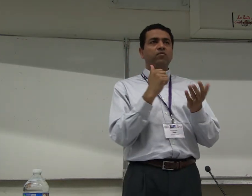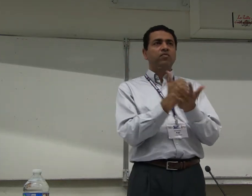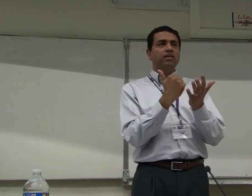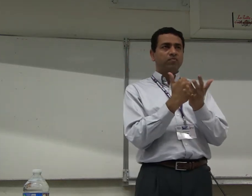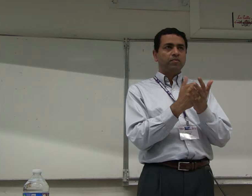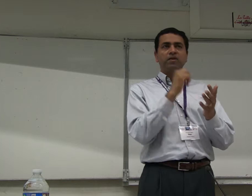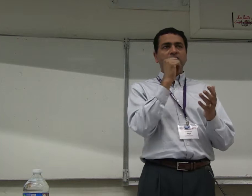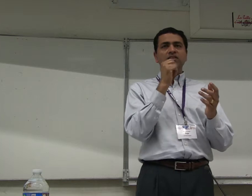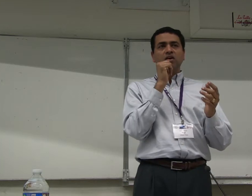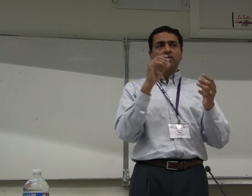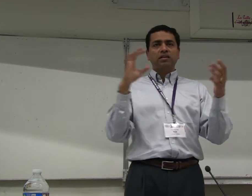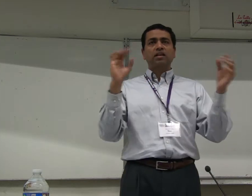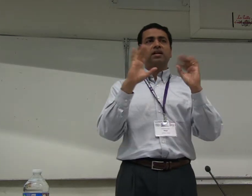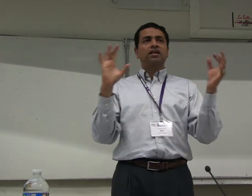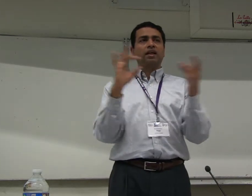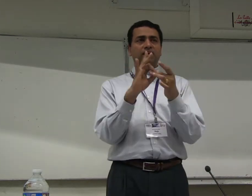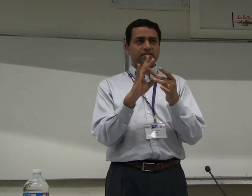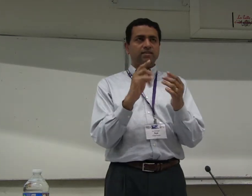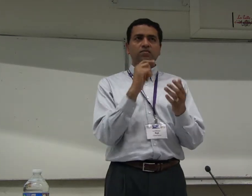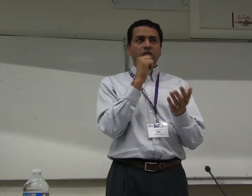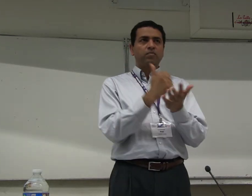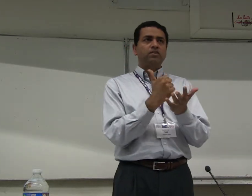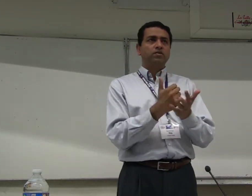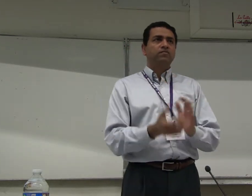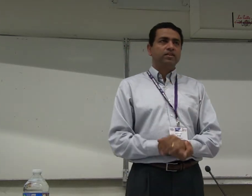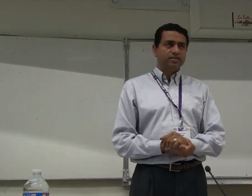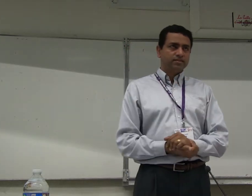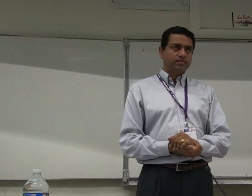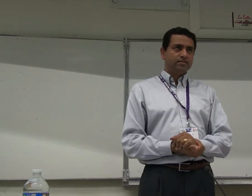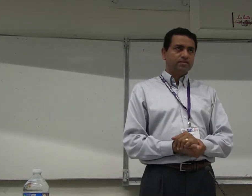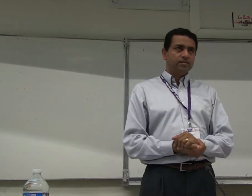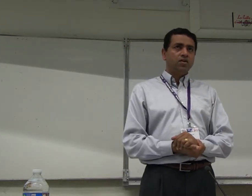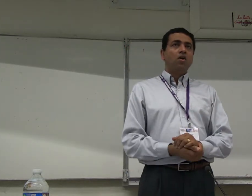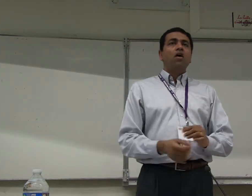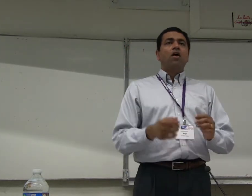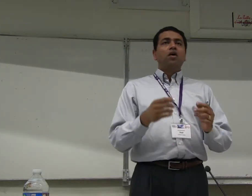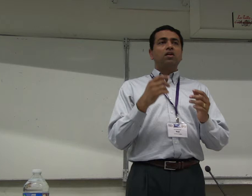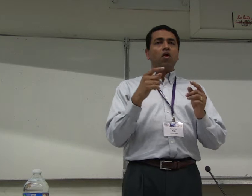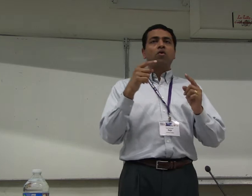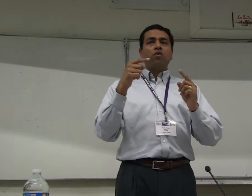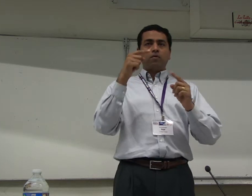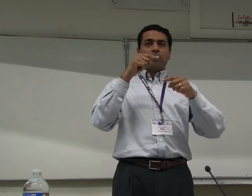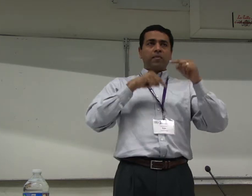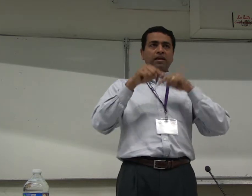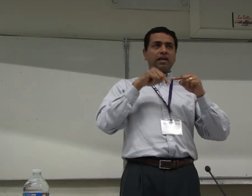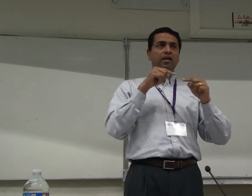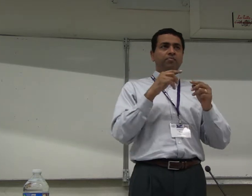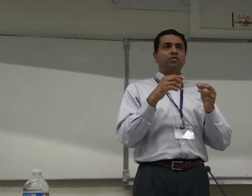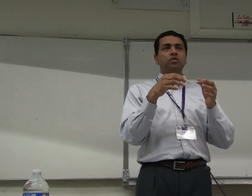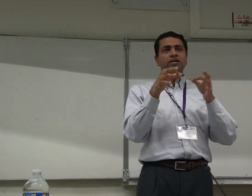they were hearing or were seeing on the screen, then it wasn't distracting. But if it